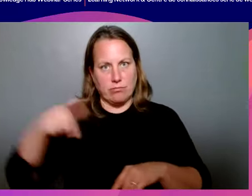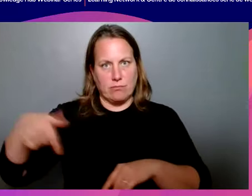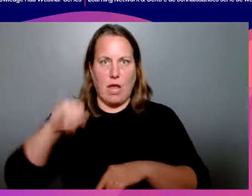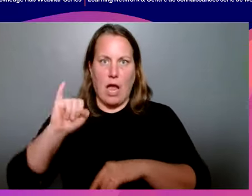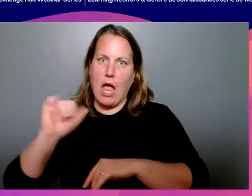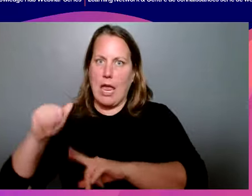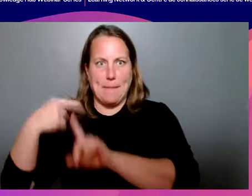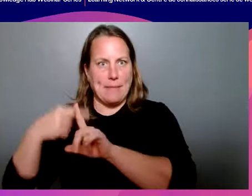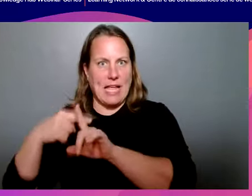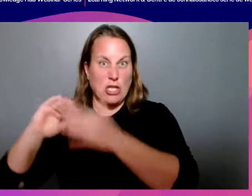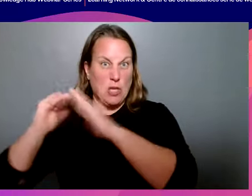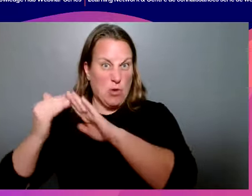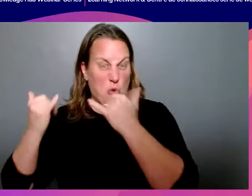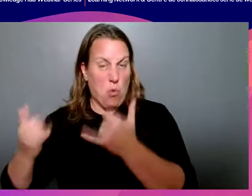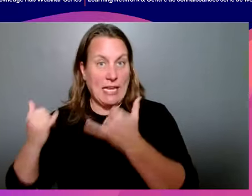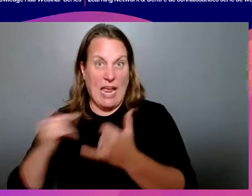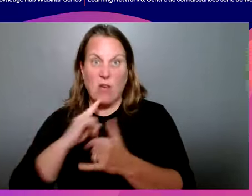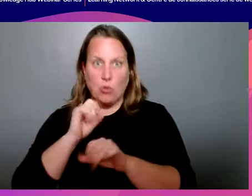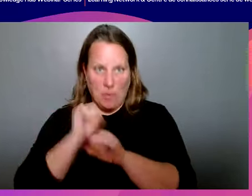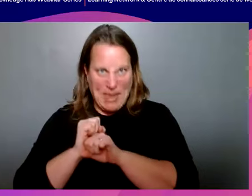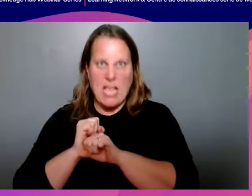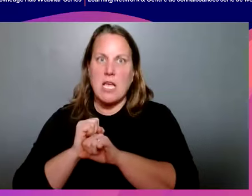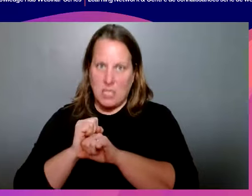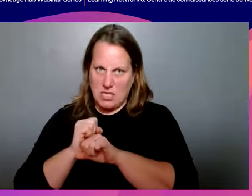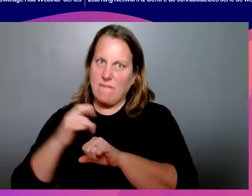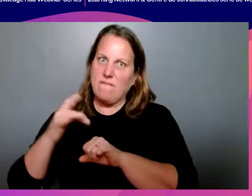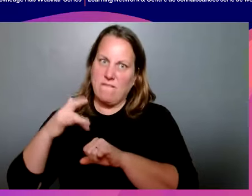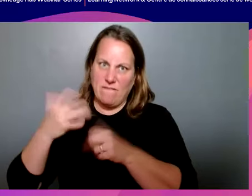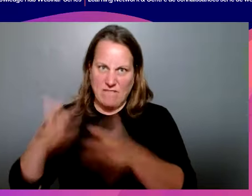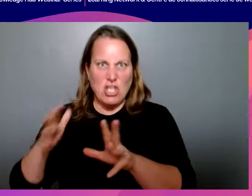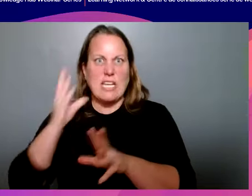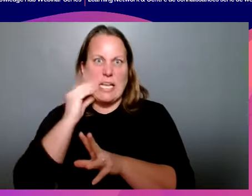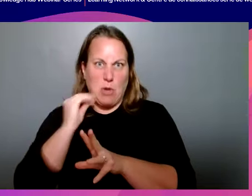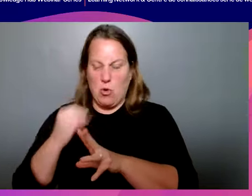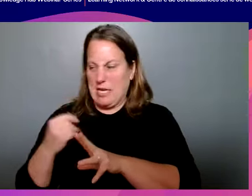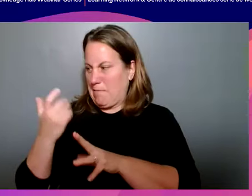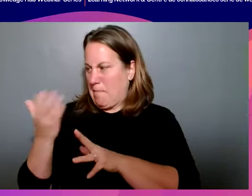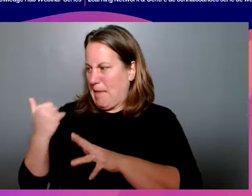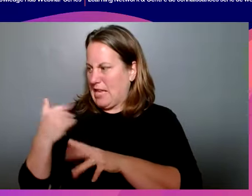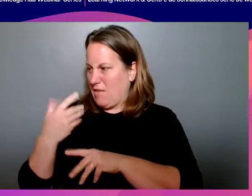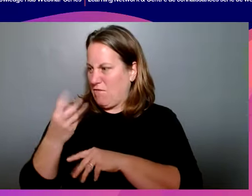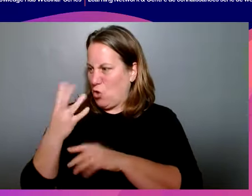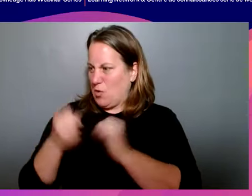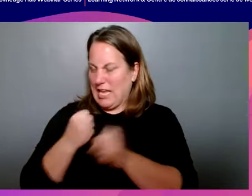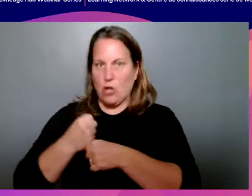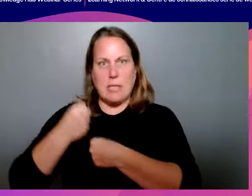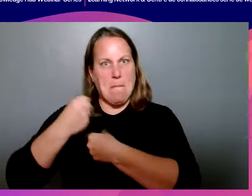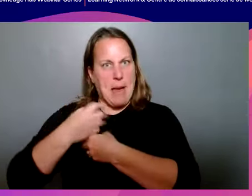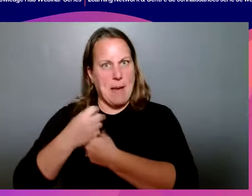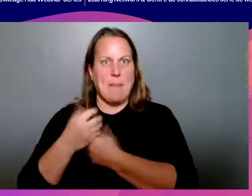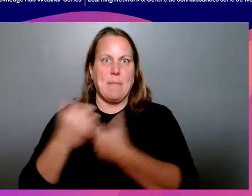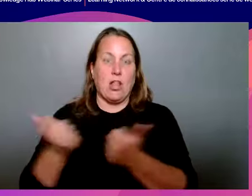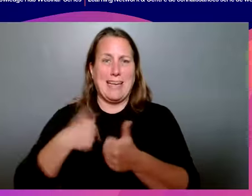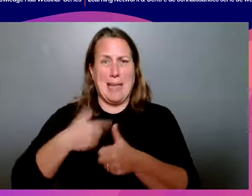plus communities have been under attack for the last few years. In the past year alone, I've been